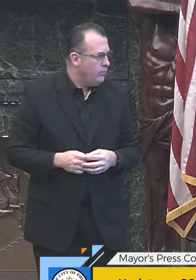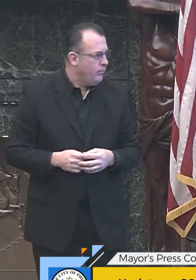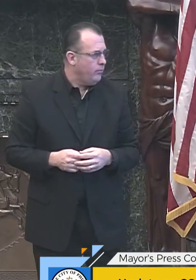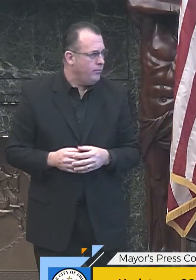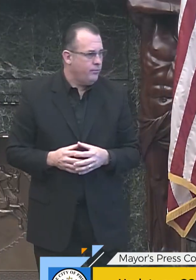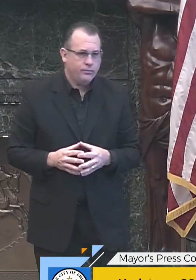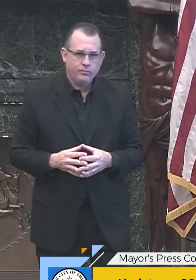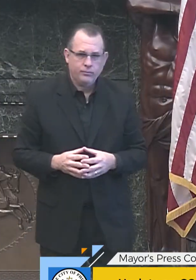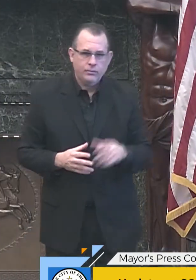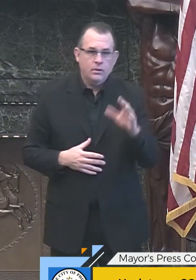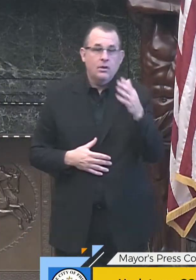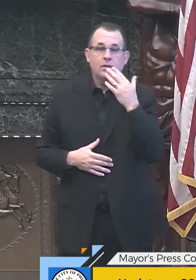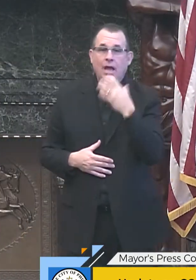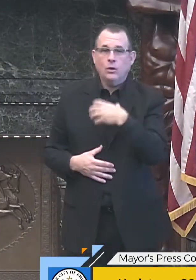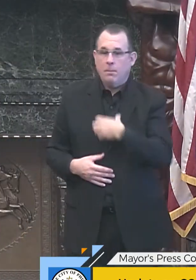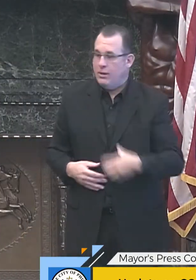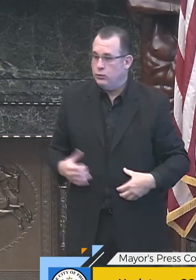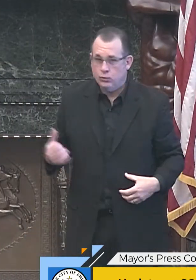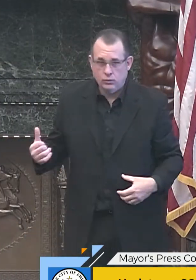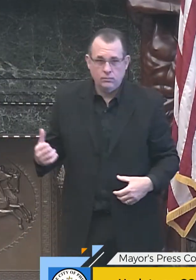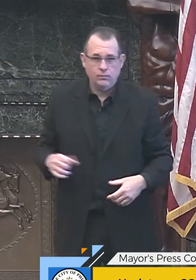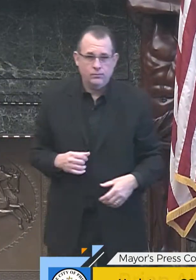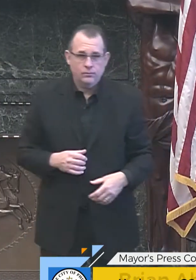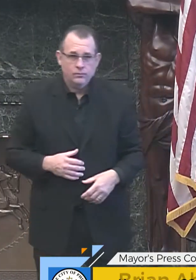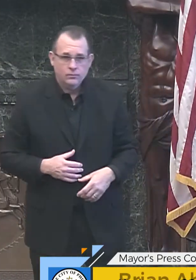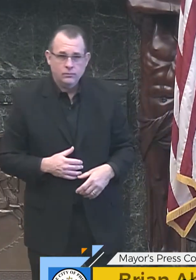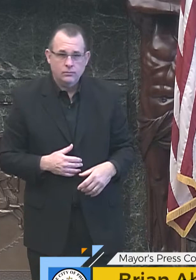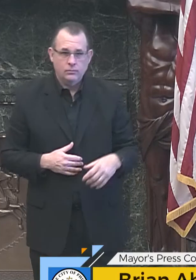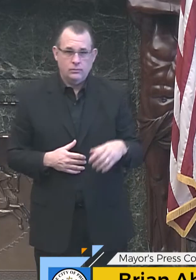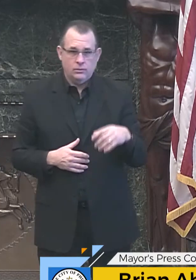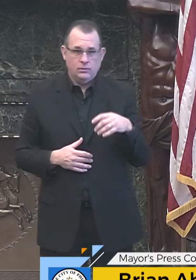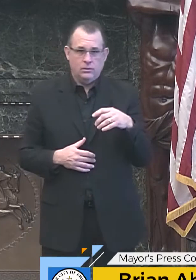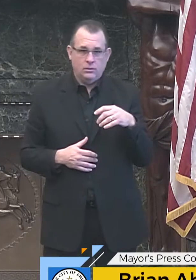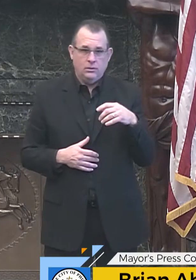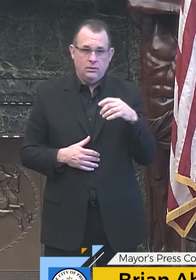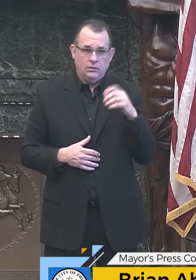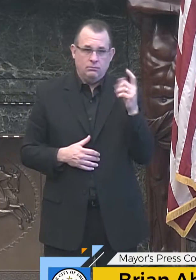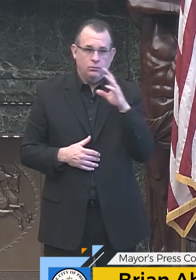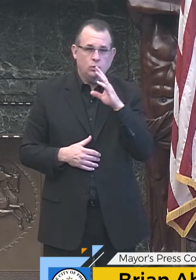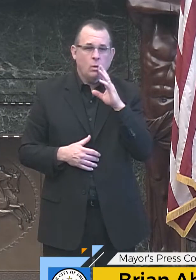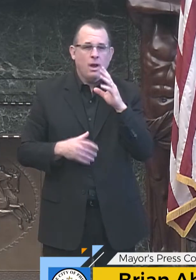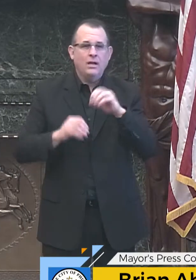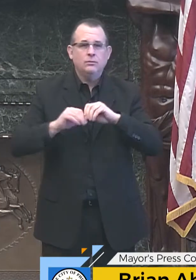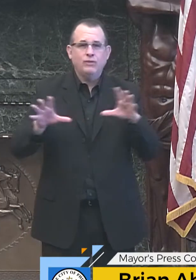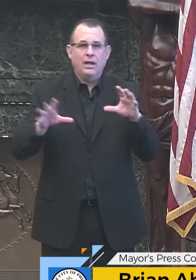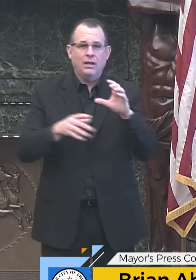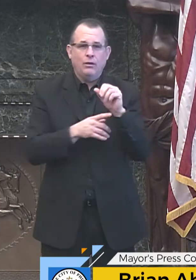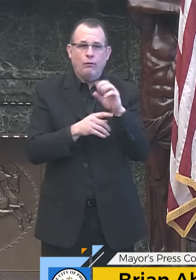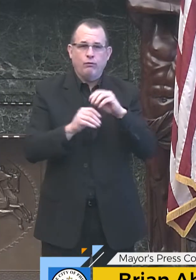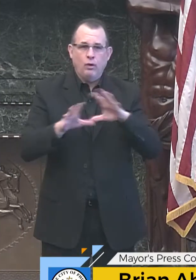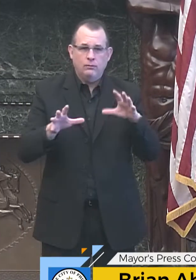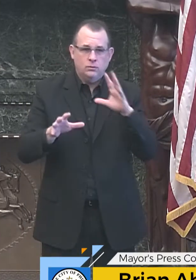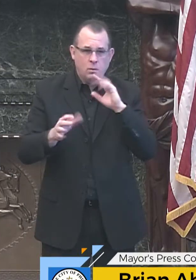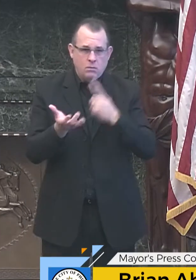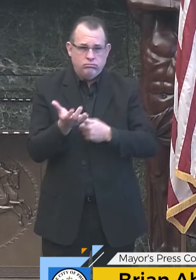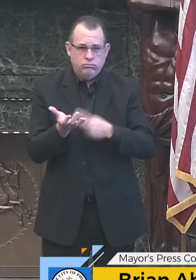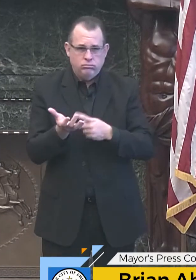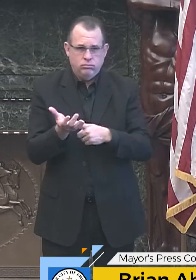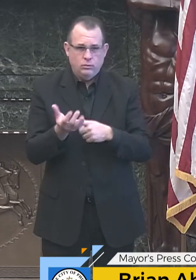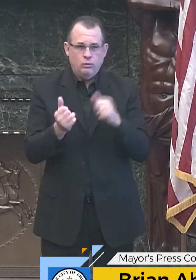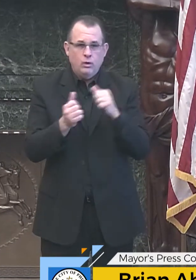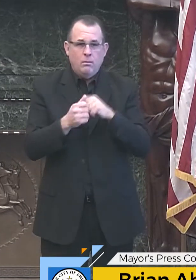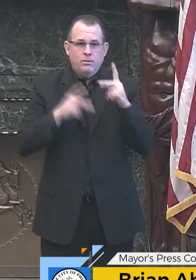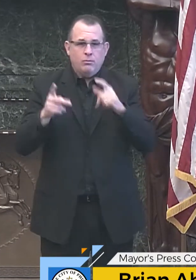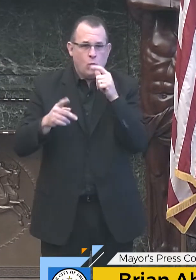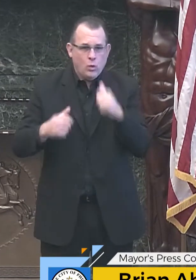Thank you, Mayor. Dr. Farley earlier this week noted concerns about the spread of this virus in congregate settings. And we've heard